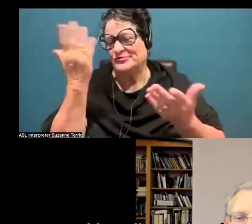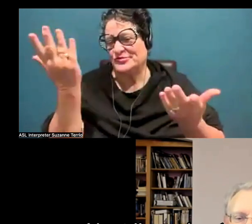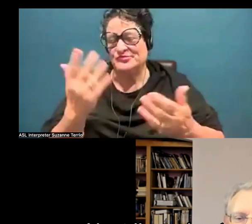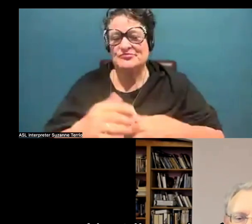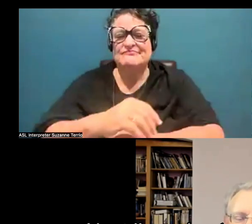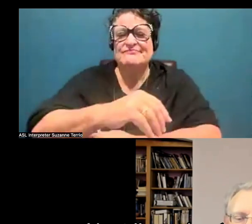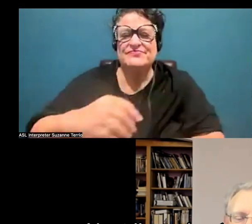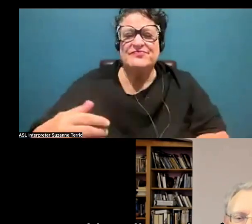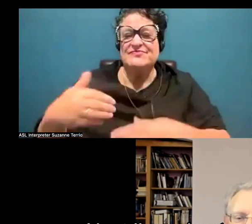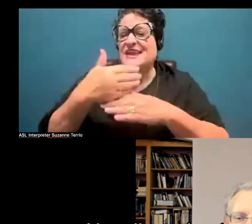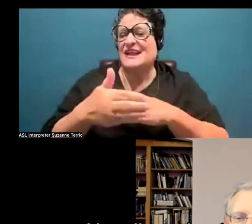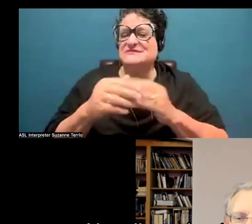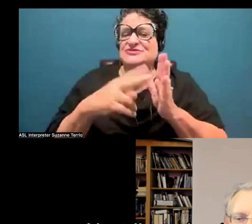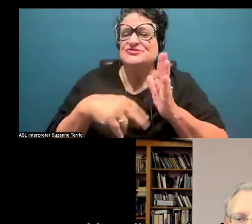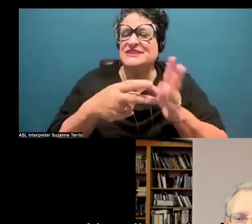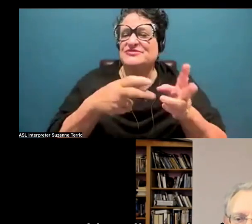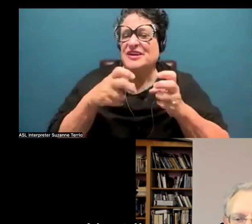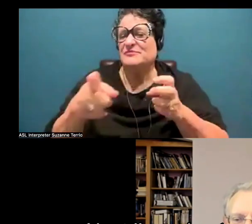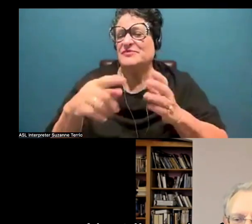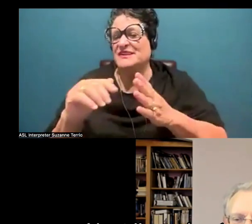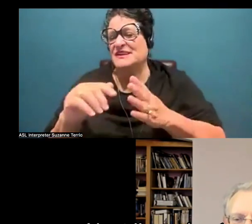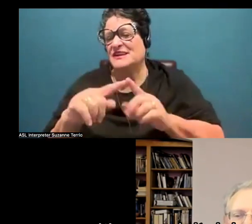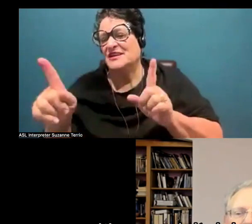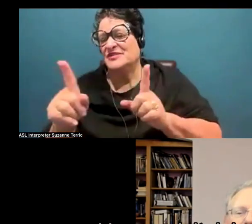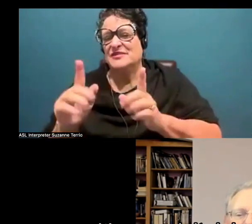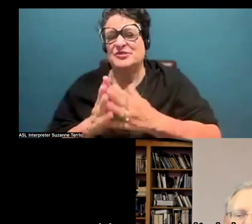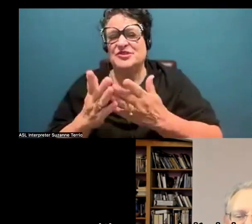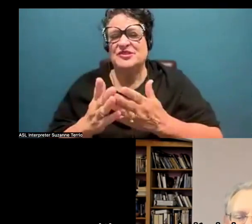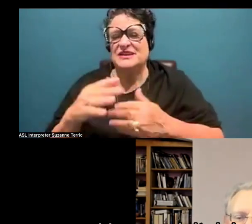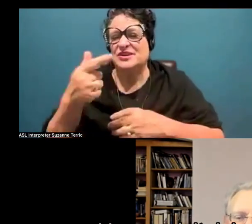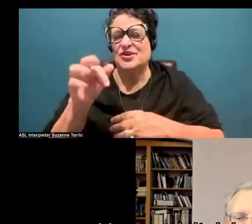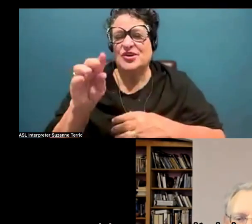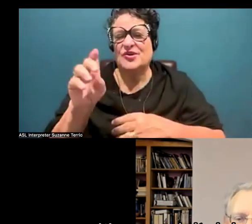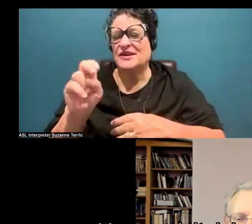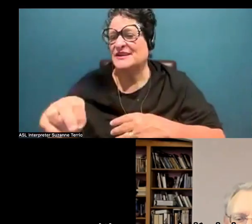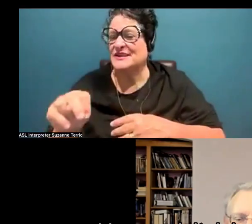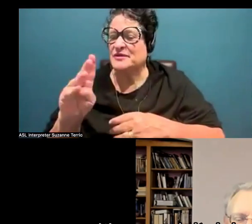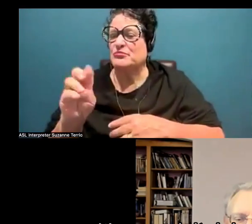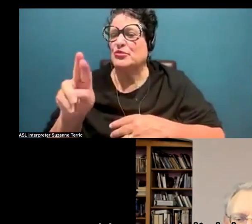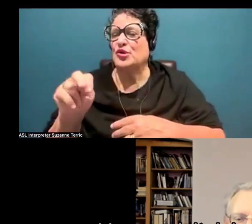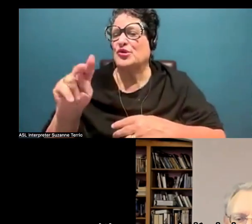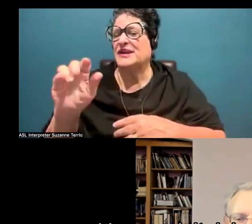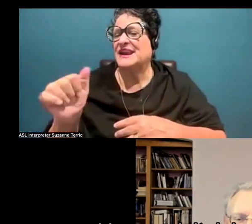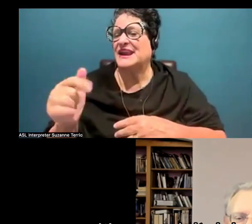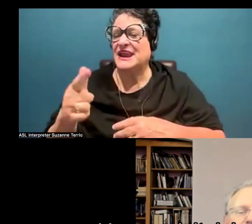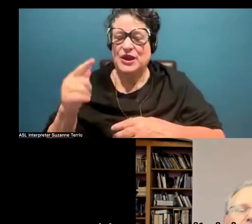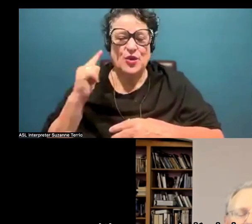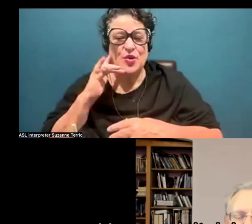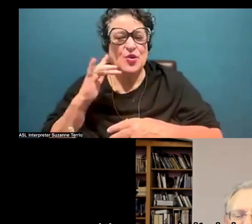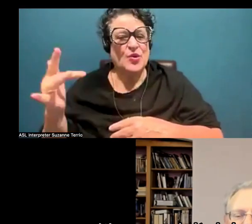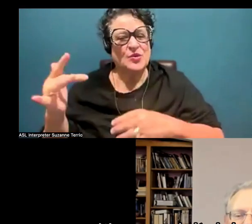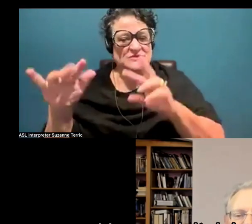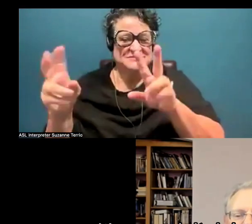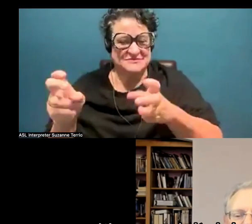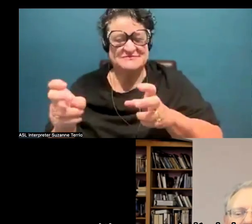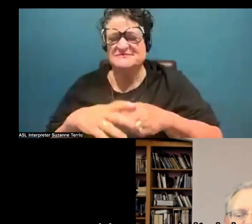Next, I'm going to read from this book, which is In a Garden Burning Gold. It's my adult debut and the